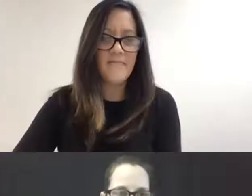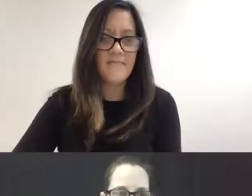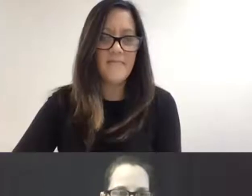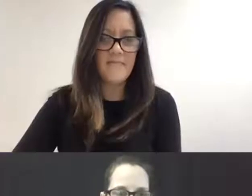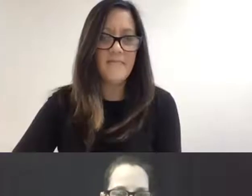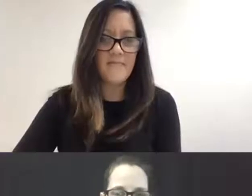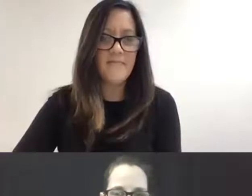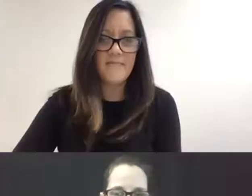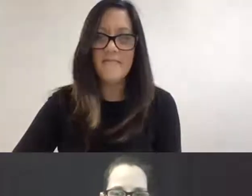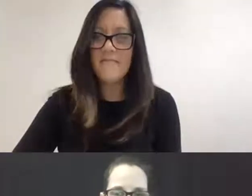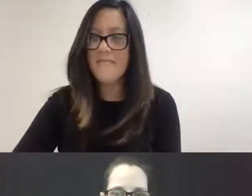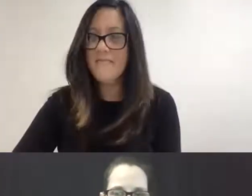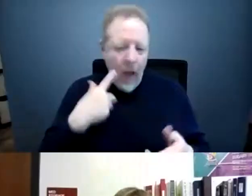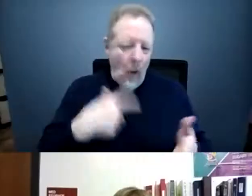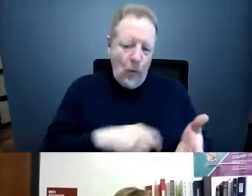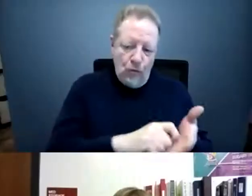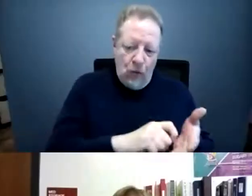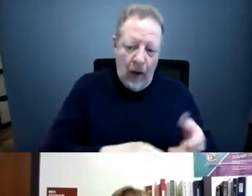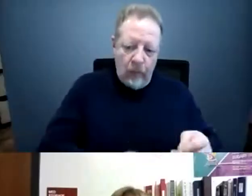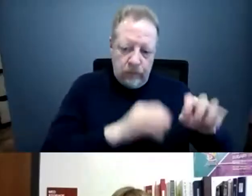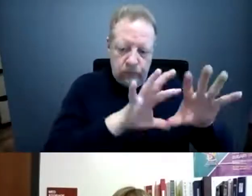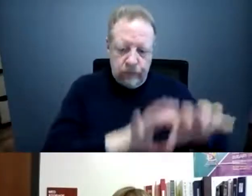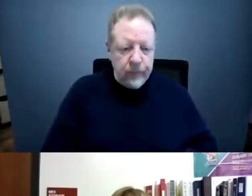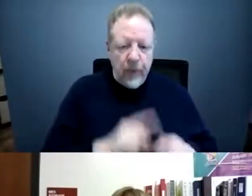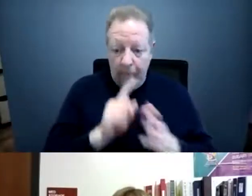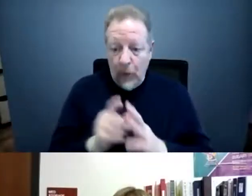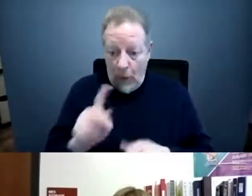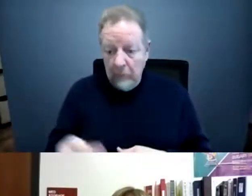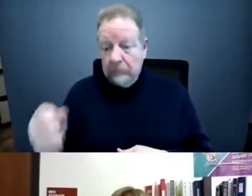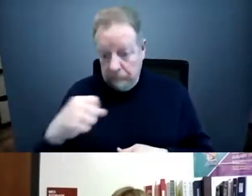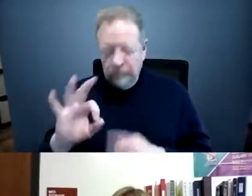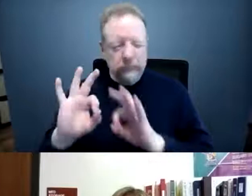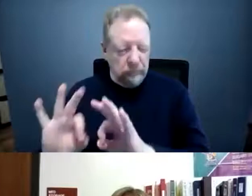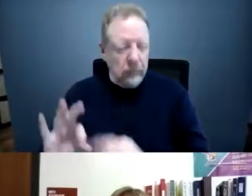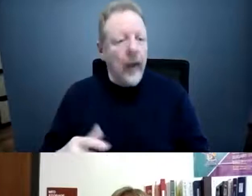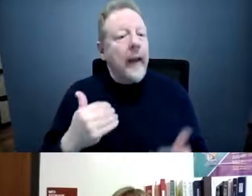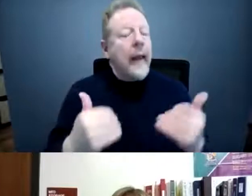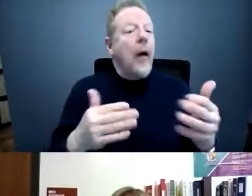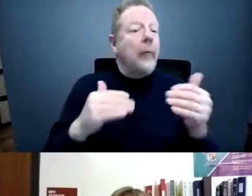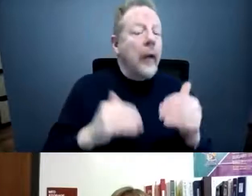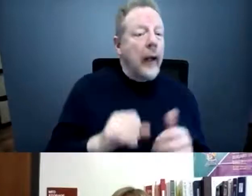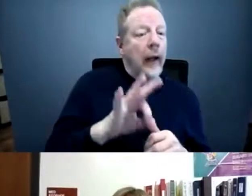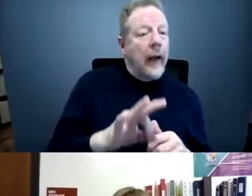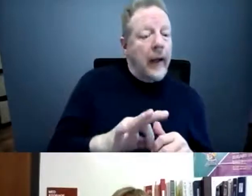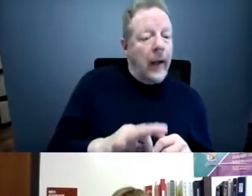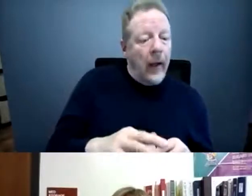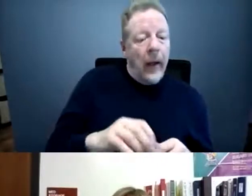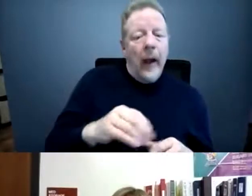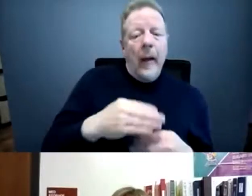All right, thank you. And then now, if I can just ask Bethany, if you could pull up